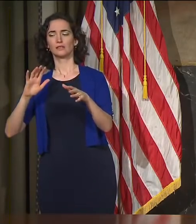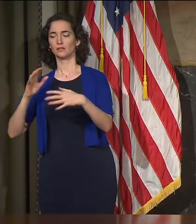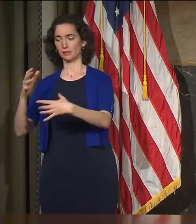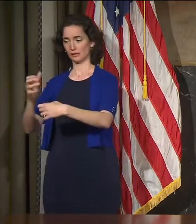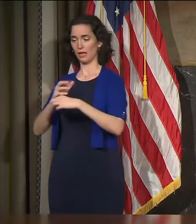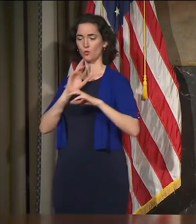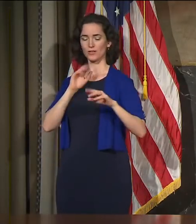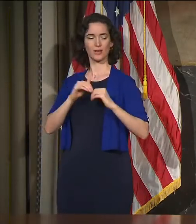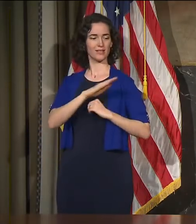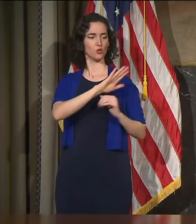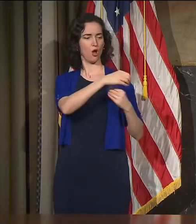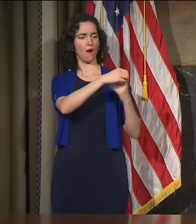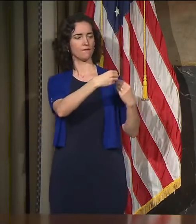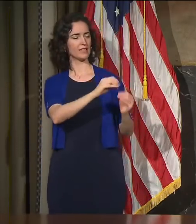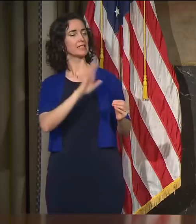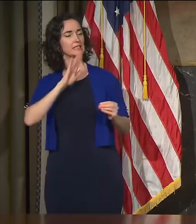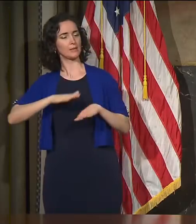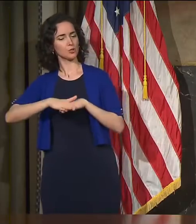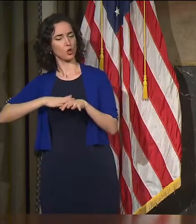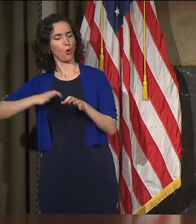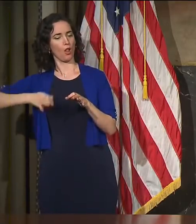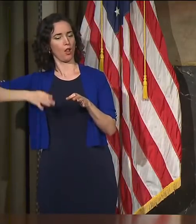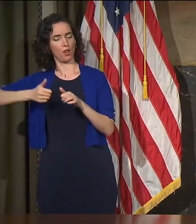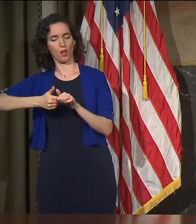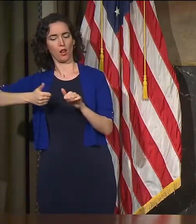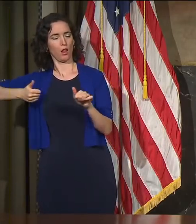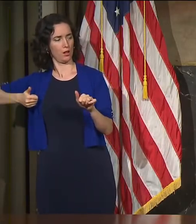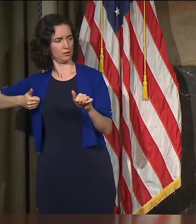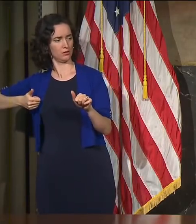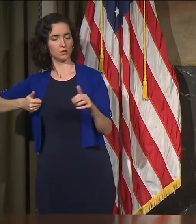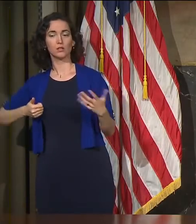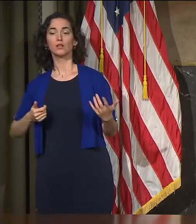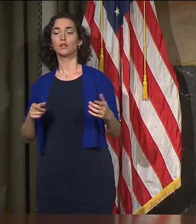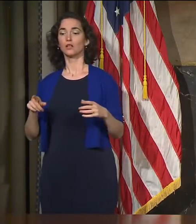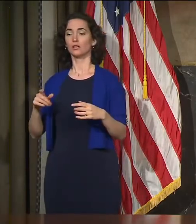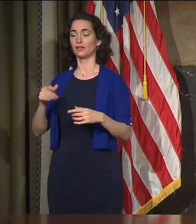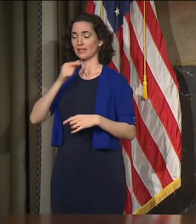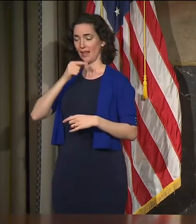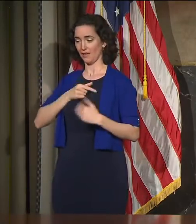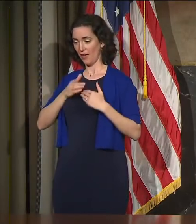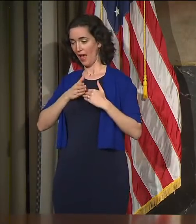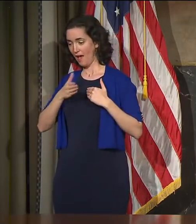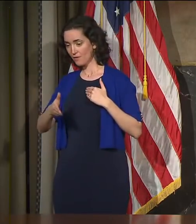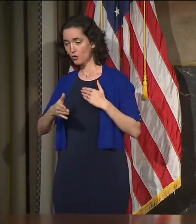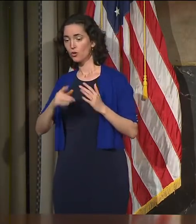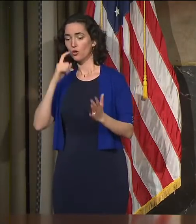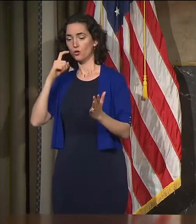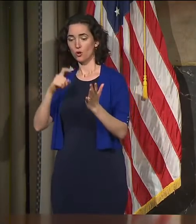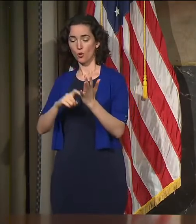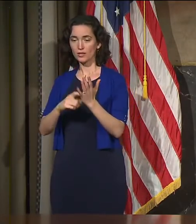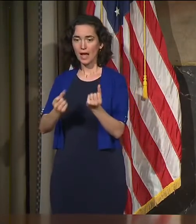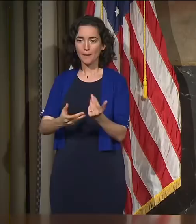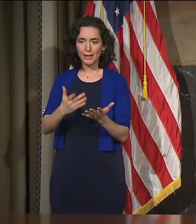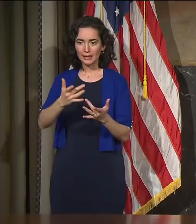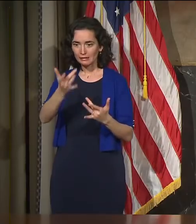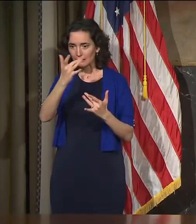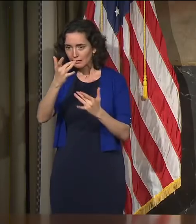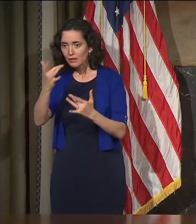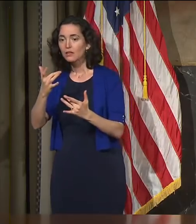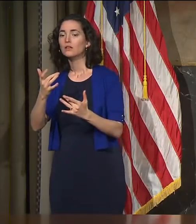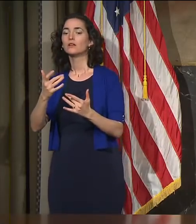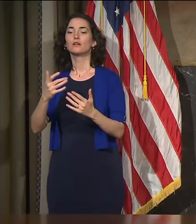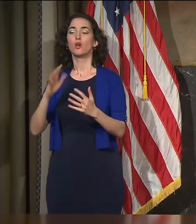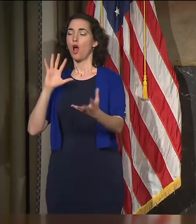results to your office? And is it possible that the low number of cases that came back kind of after Thanksgiving break are possibly inaccurate and worse than what we were